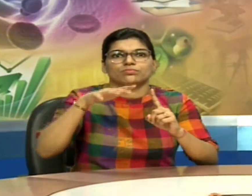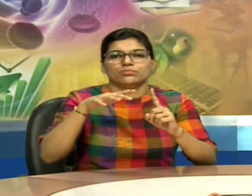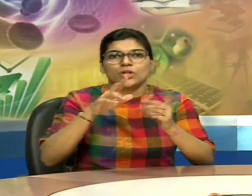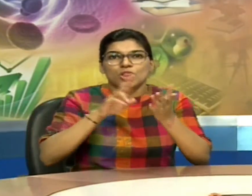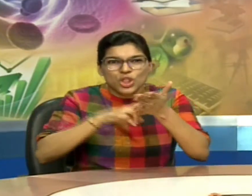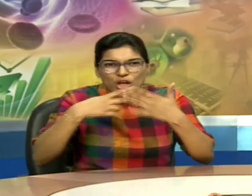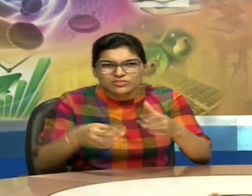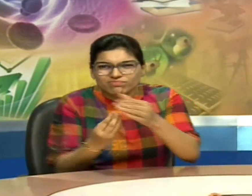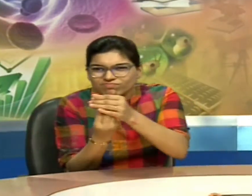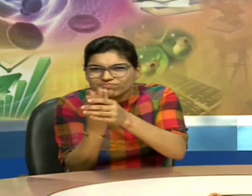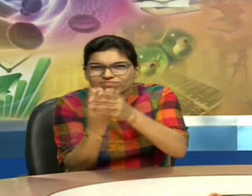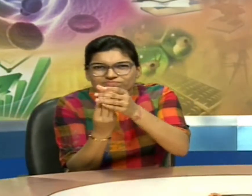1970, and